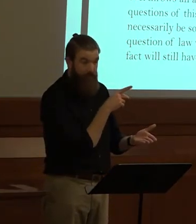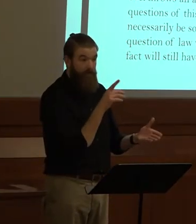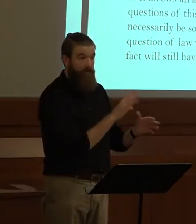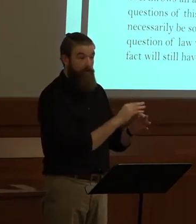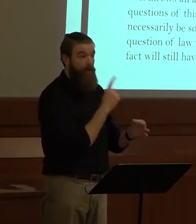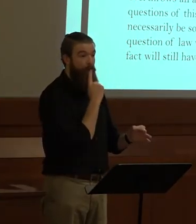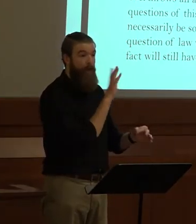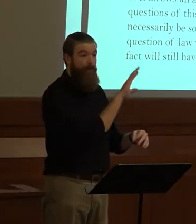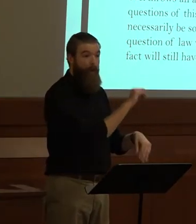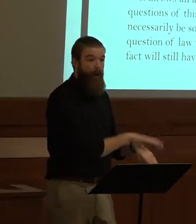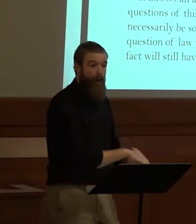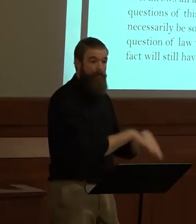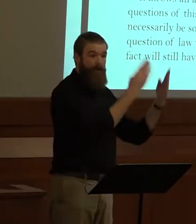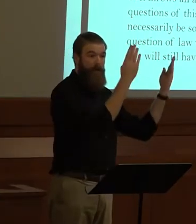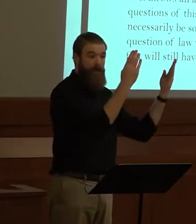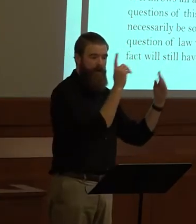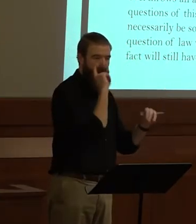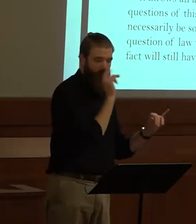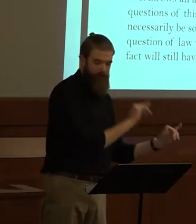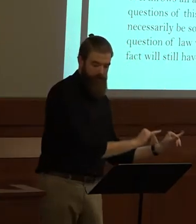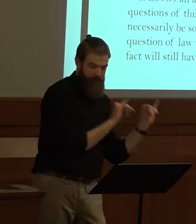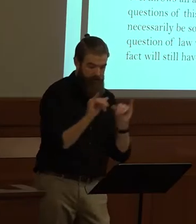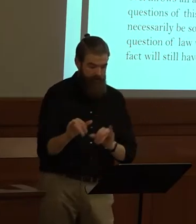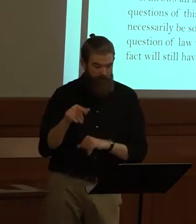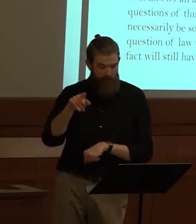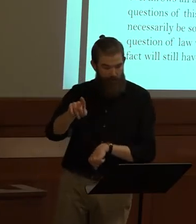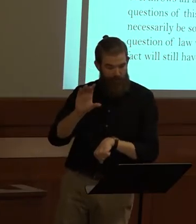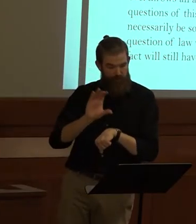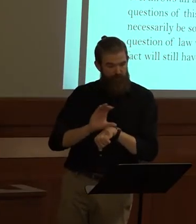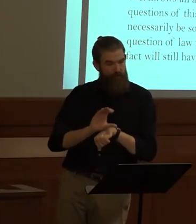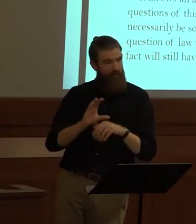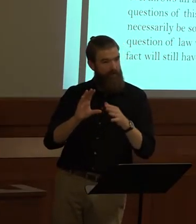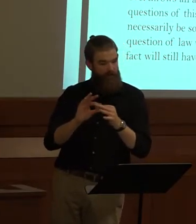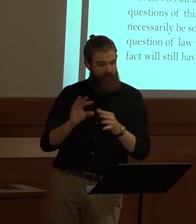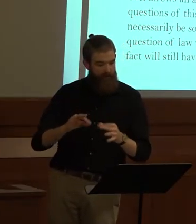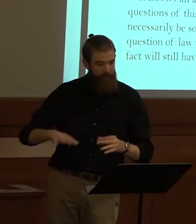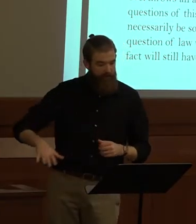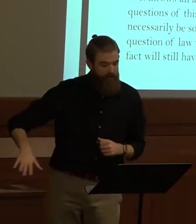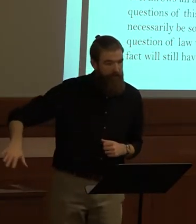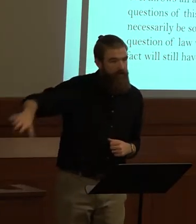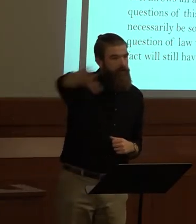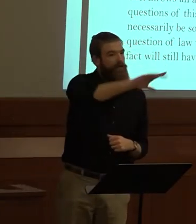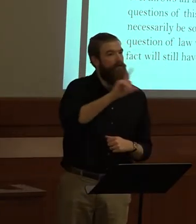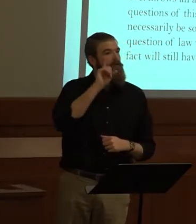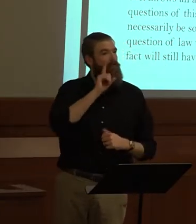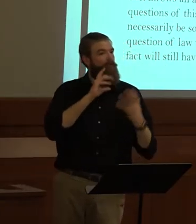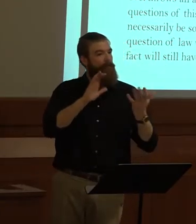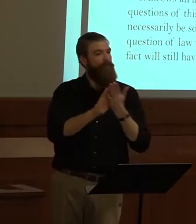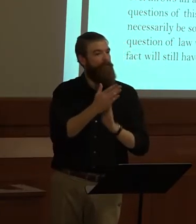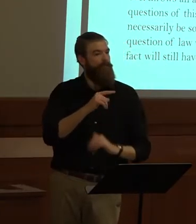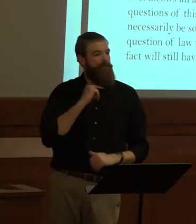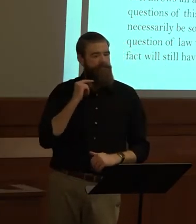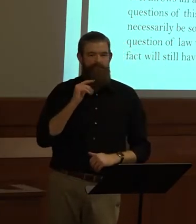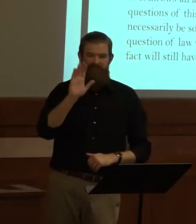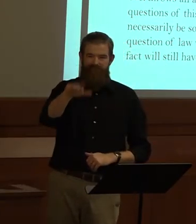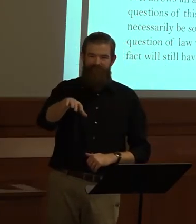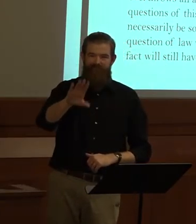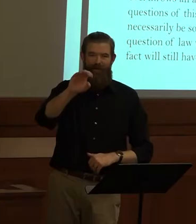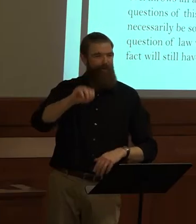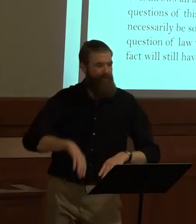prayerful perseverance and long-suffering faith of this gentleman that would begin to open the prejudiced mindset of